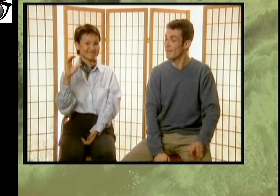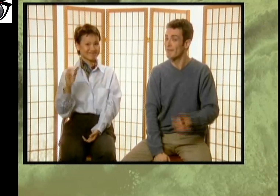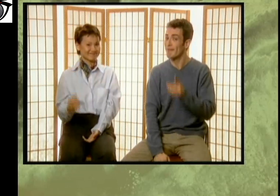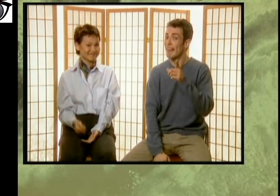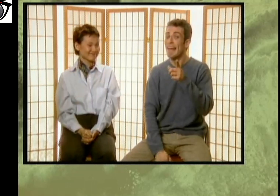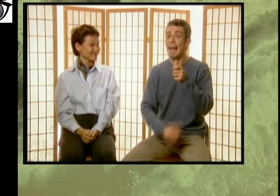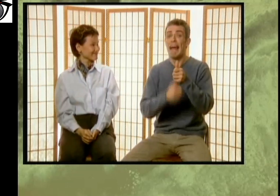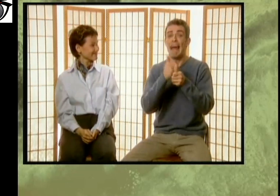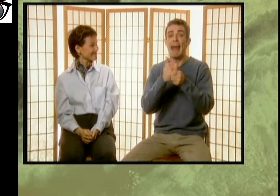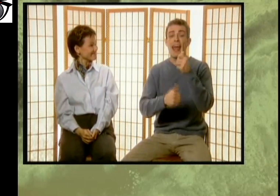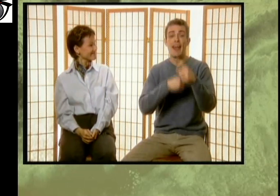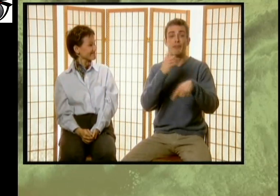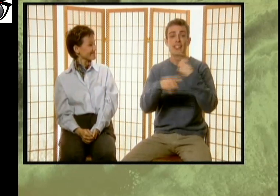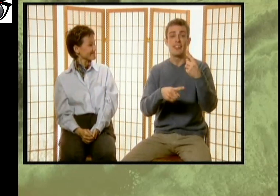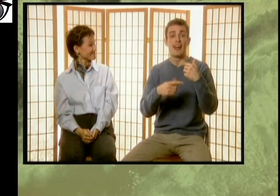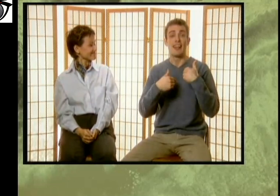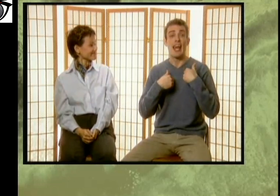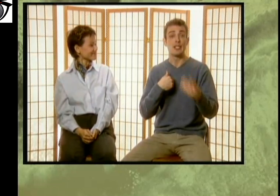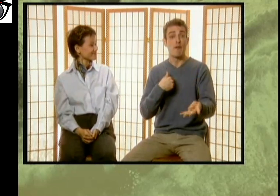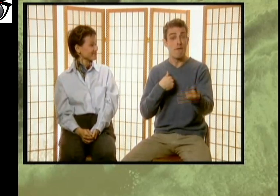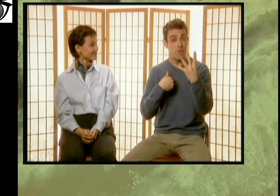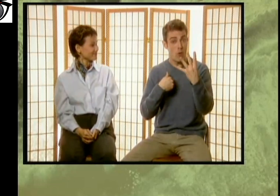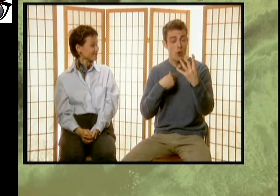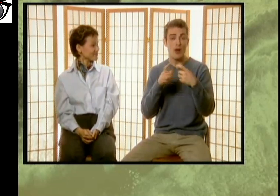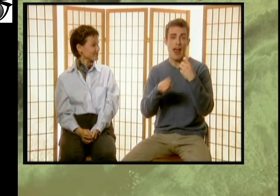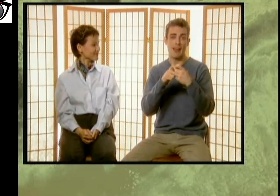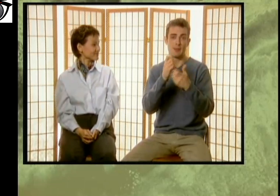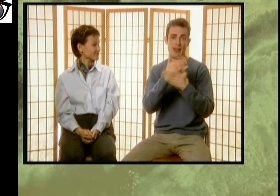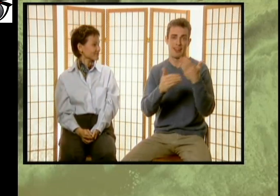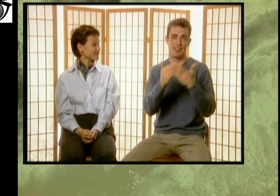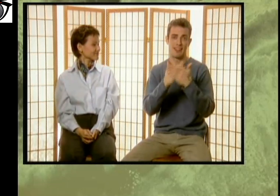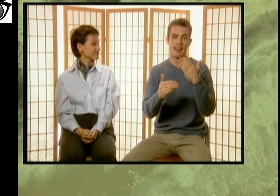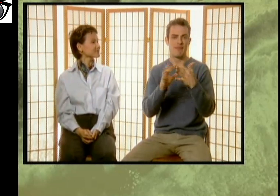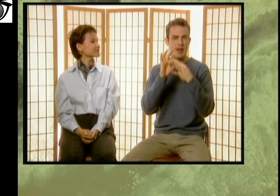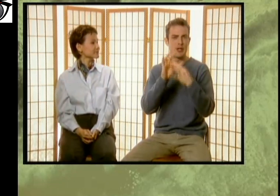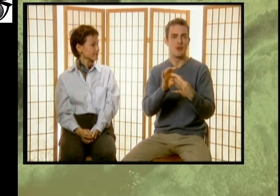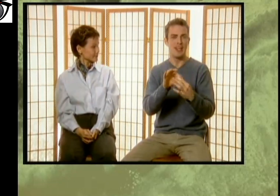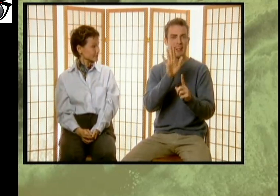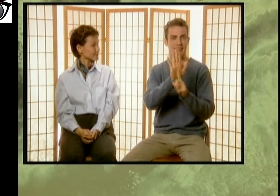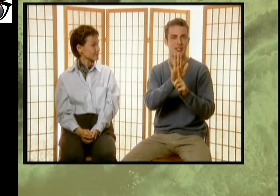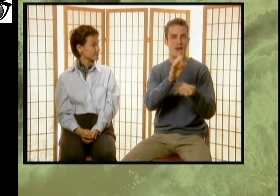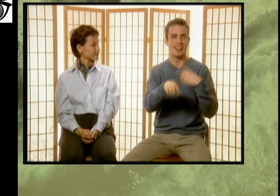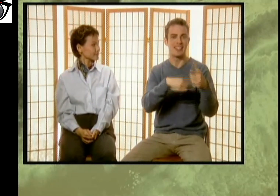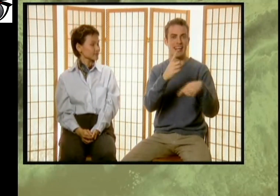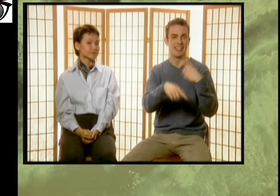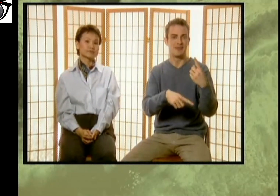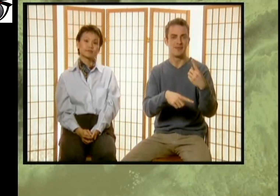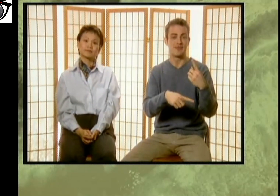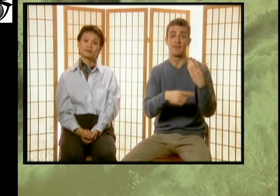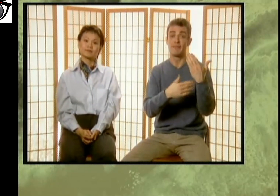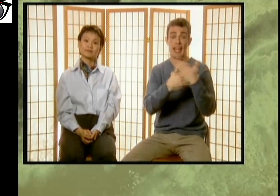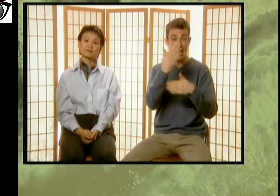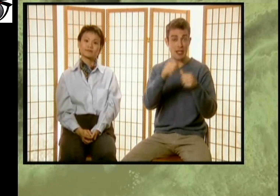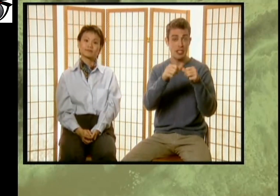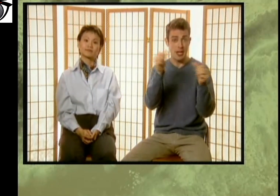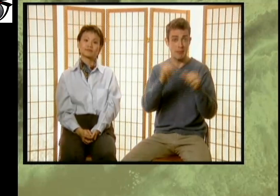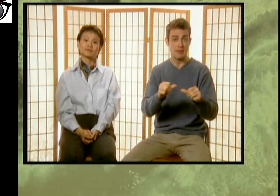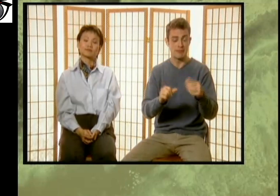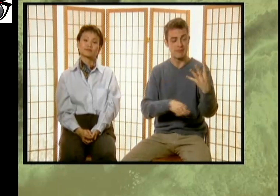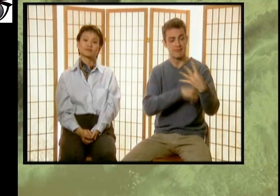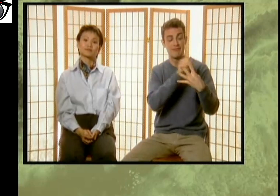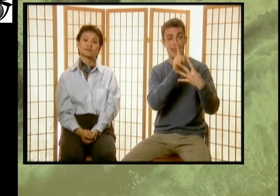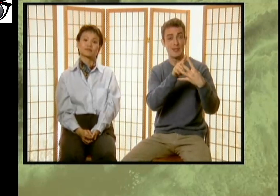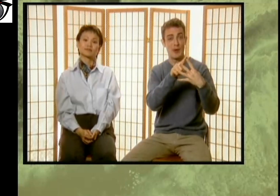hand. Every sign has 4 aspects that are unique to that sign. Hand